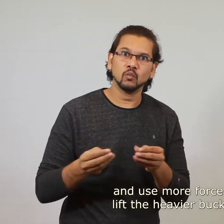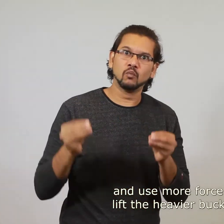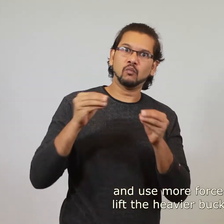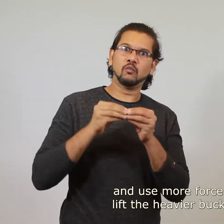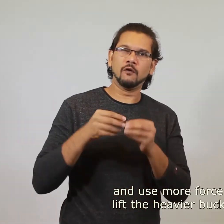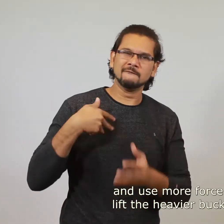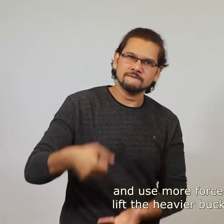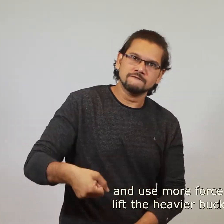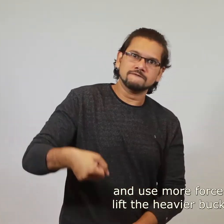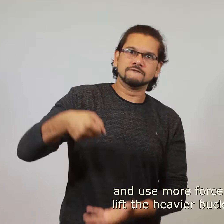bucket.